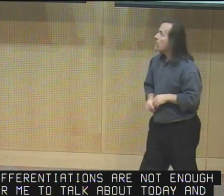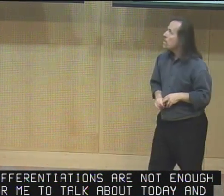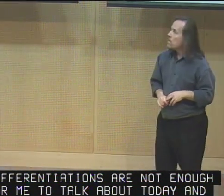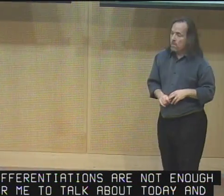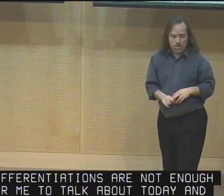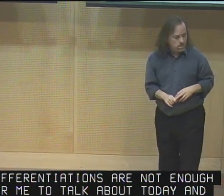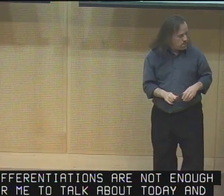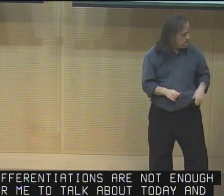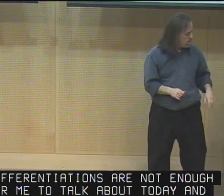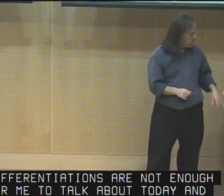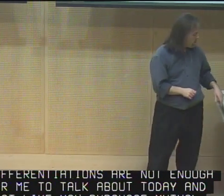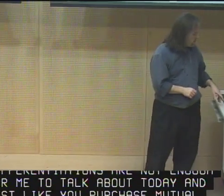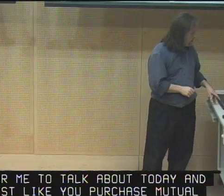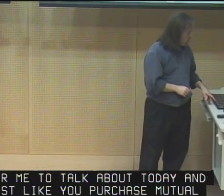funds the same way.